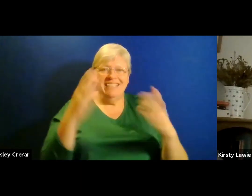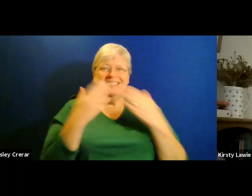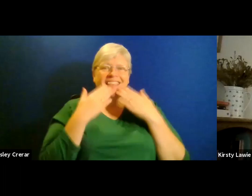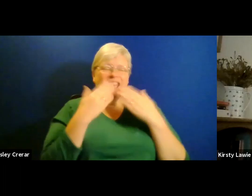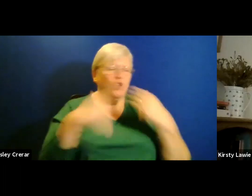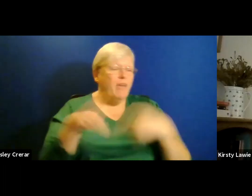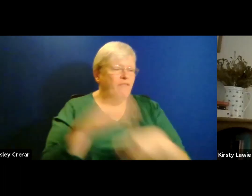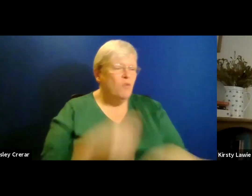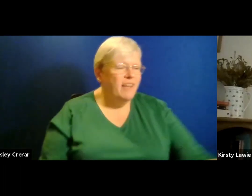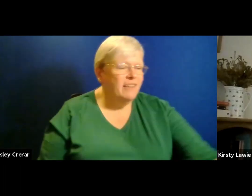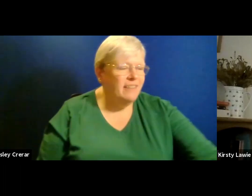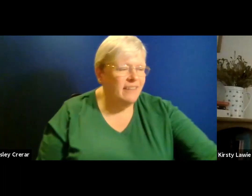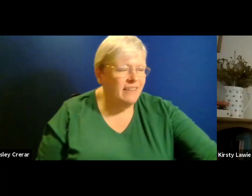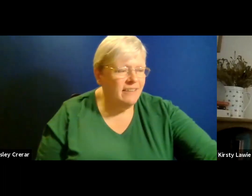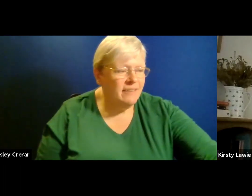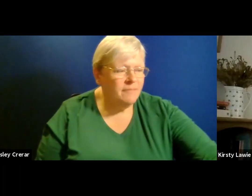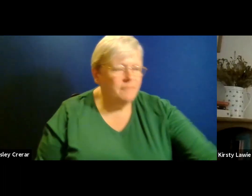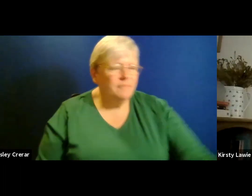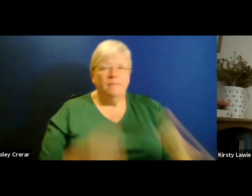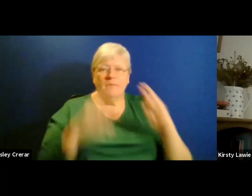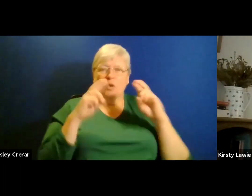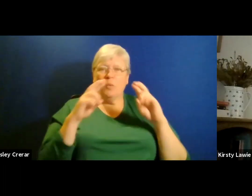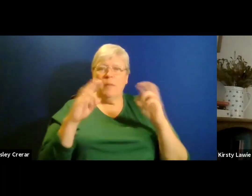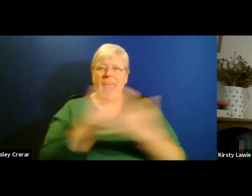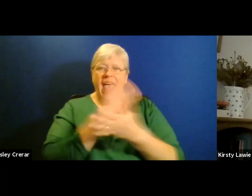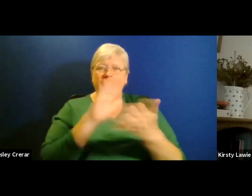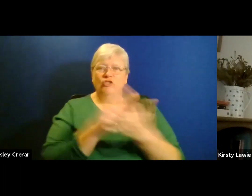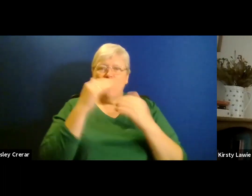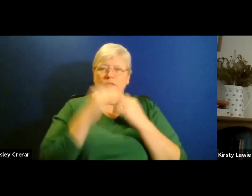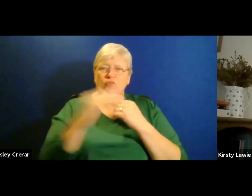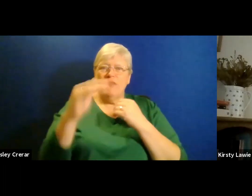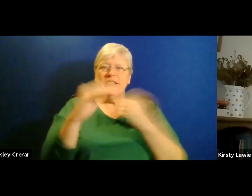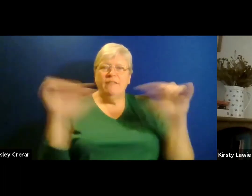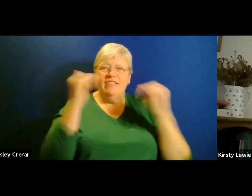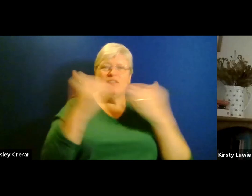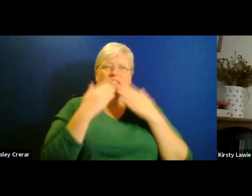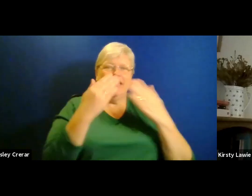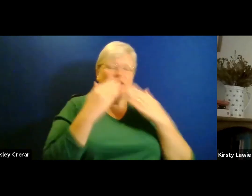everyone for coming, and I hope you enjoy the rest of the festival. Thank you.